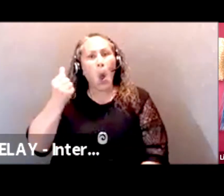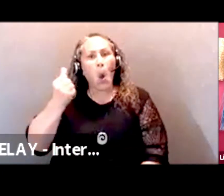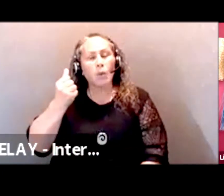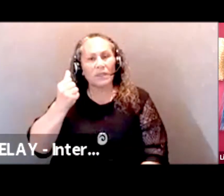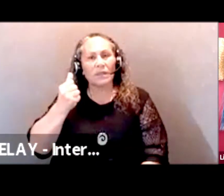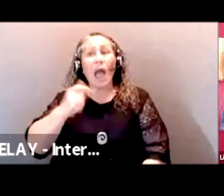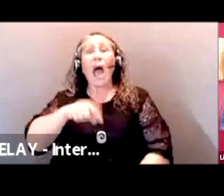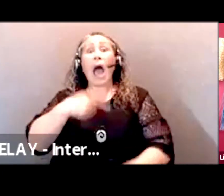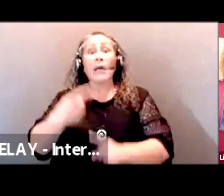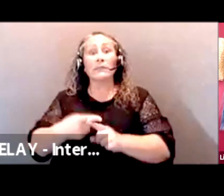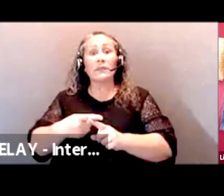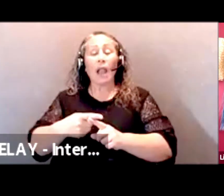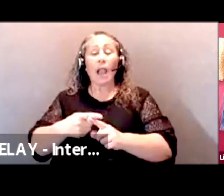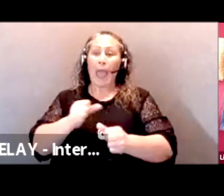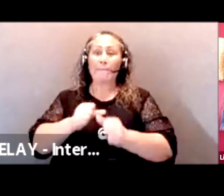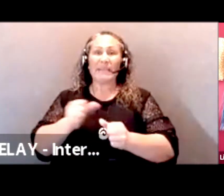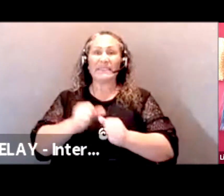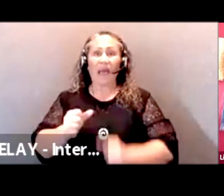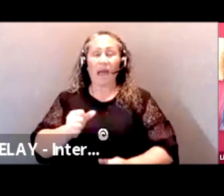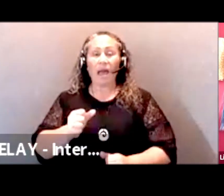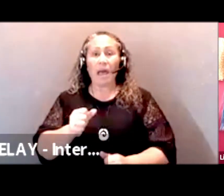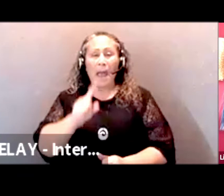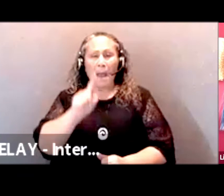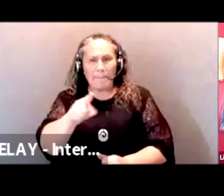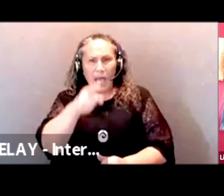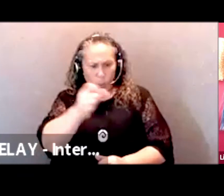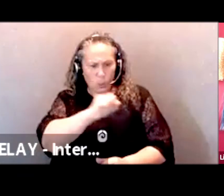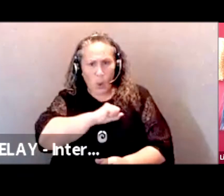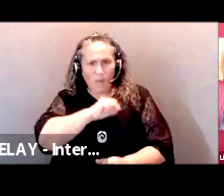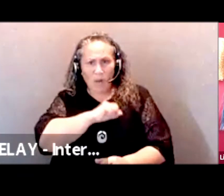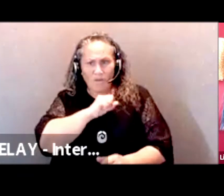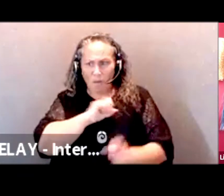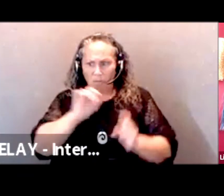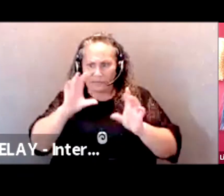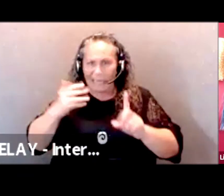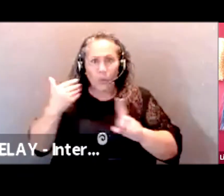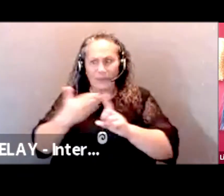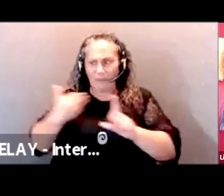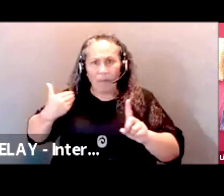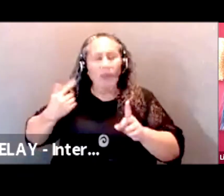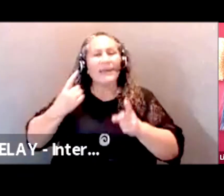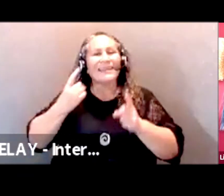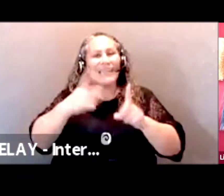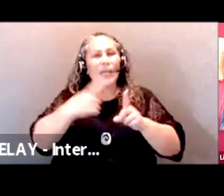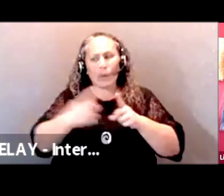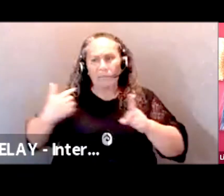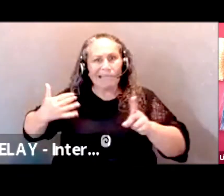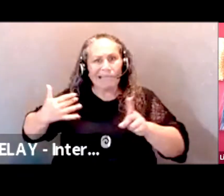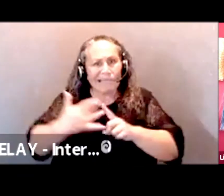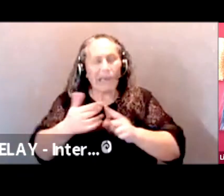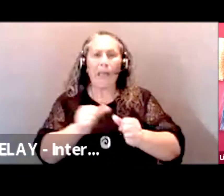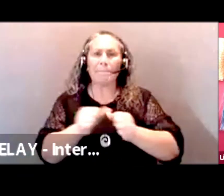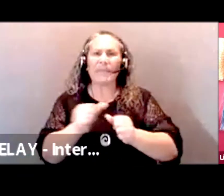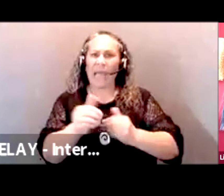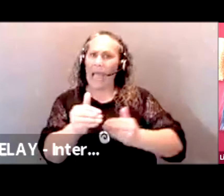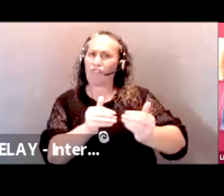if you have had your cough for a long time, it probably is worthwhile arranging an appointment with your doctor.